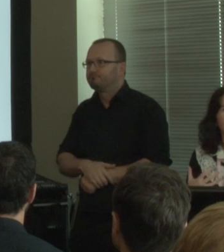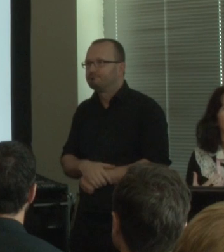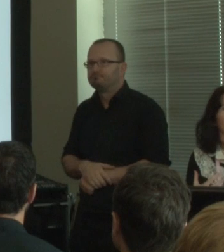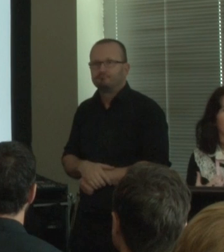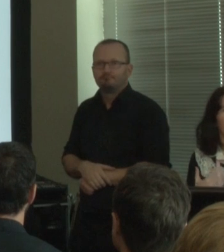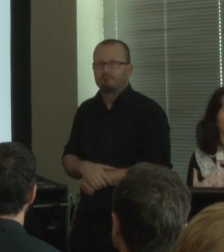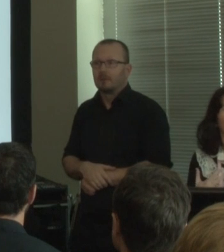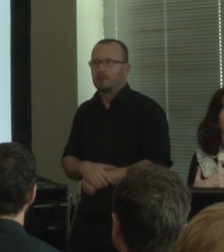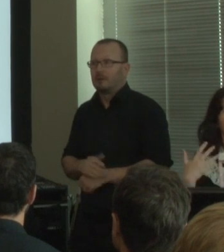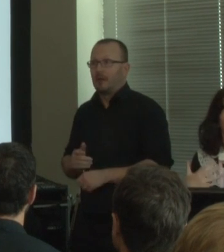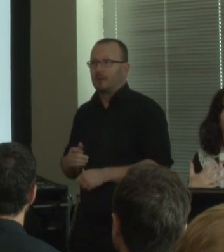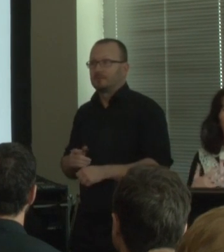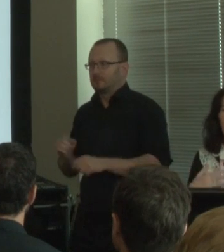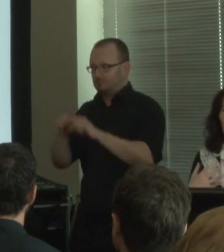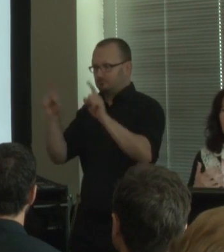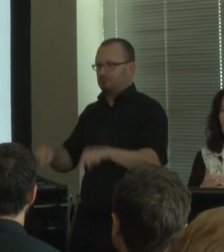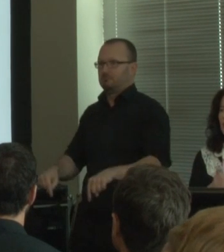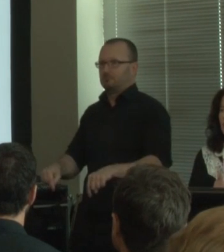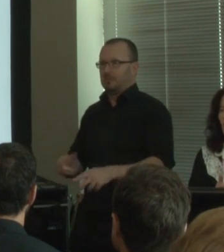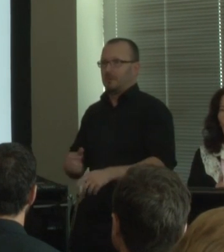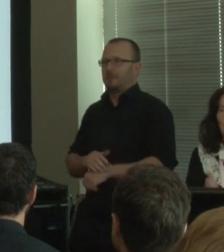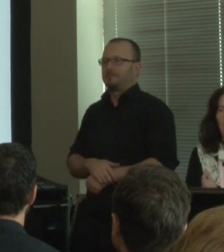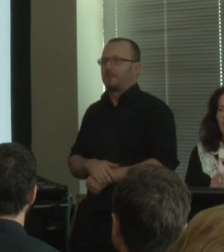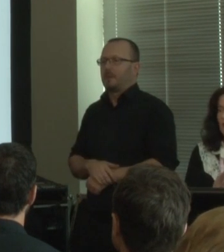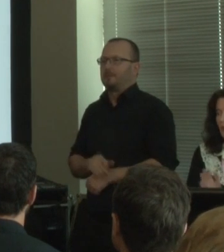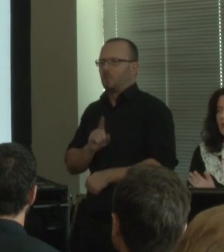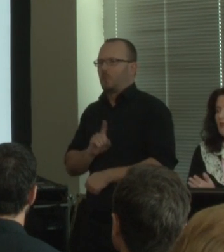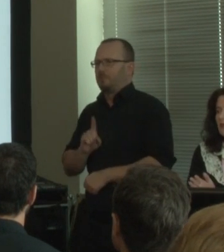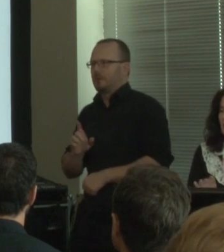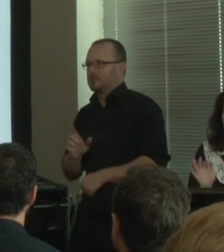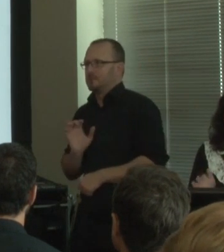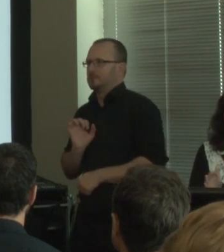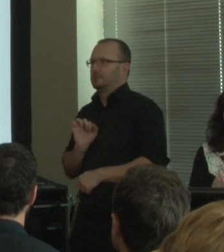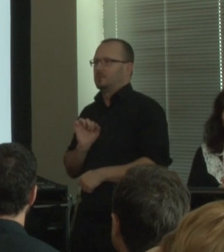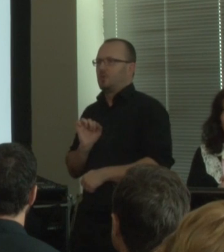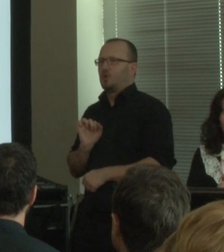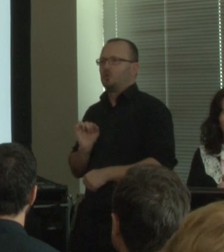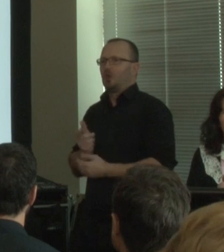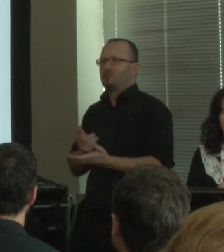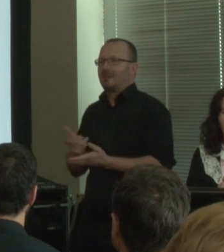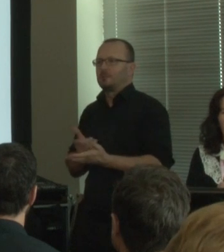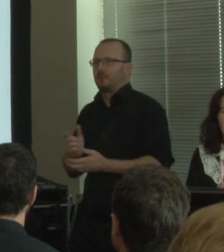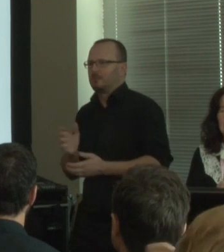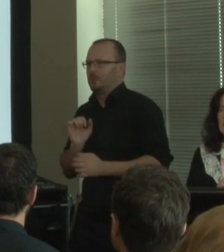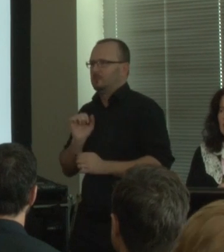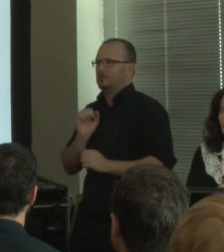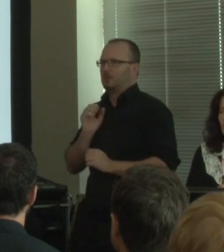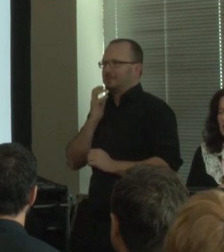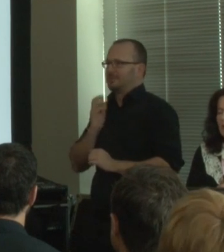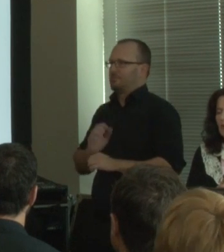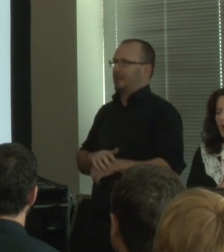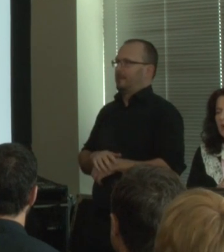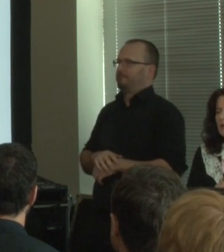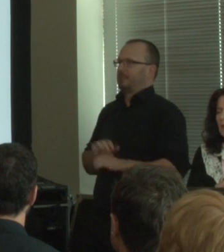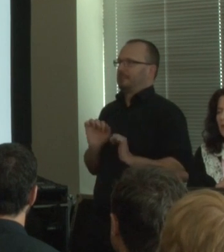we had no instruction at all on the front. And what we found was people were walking past and not touching them and not interacting with them. So we said, okay, that's not